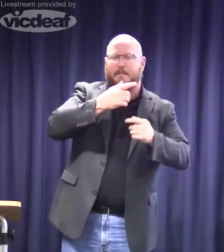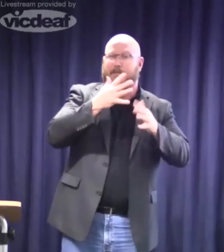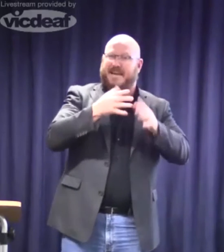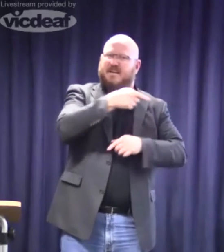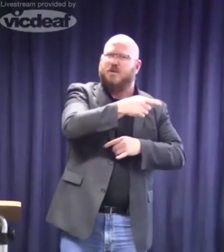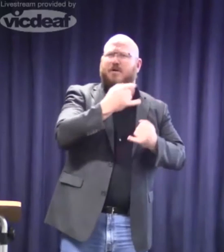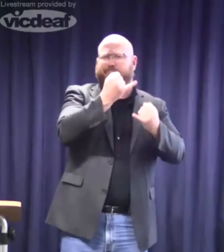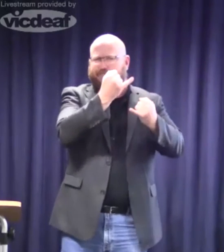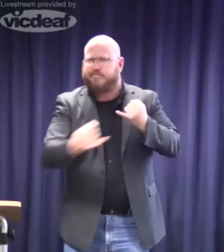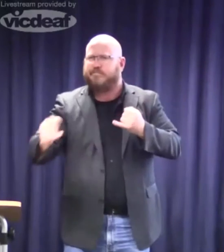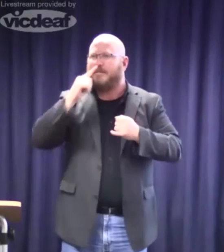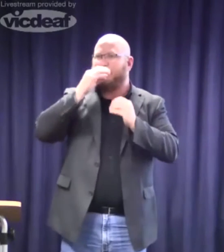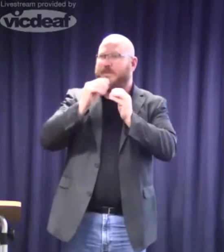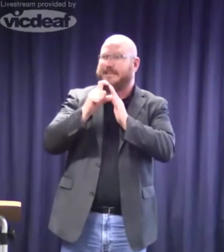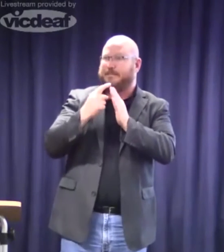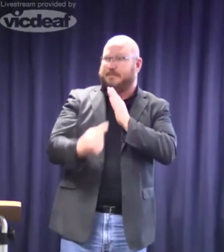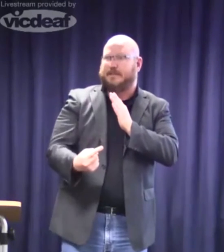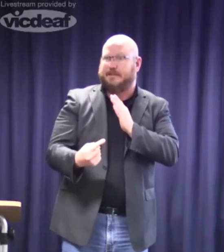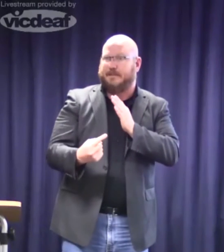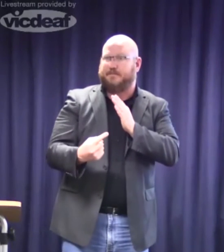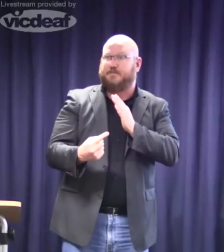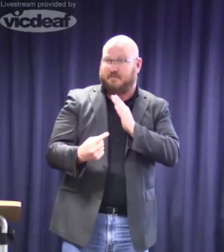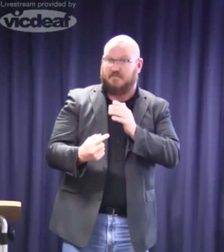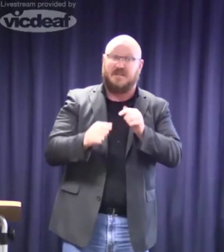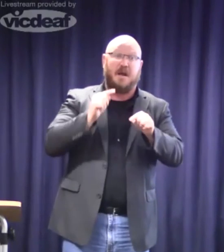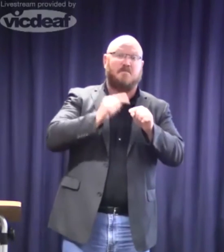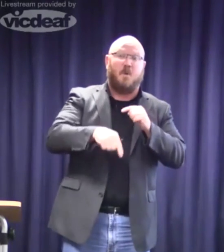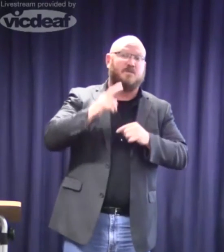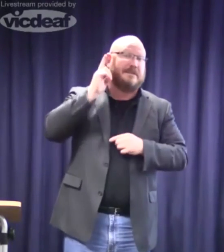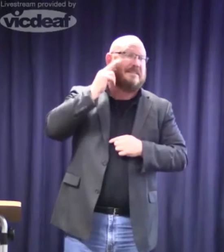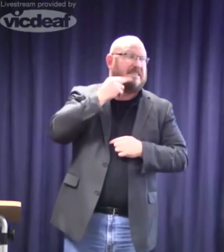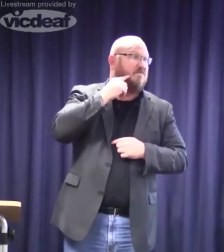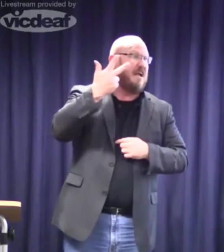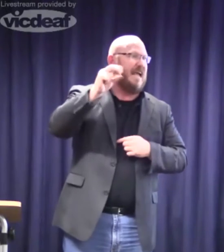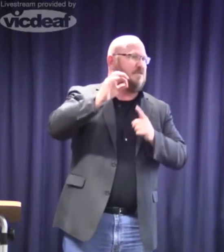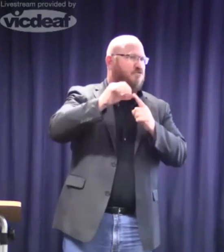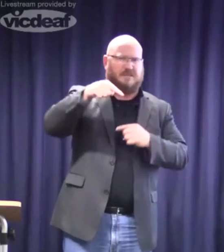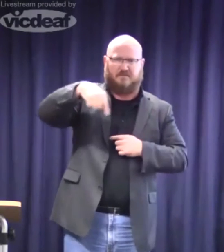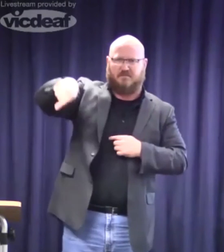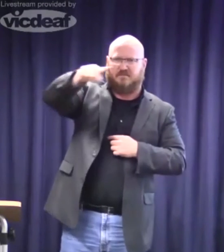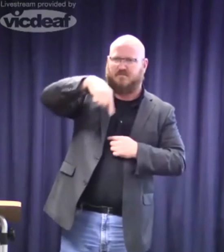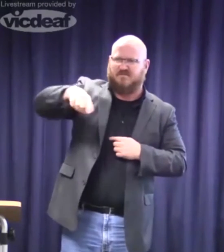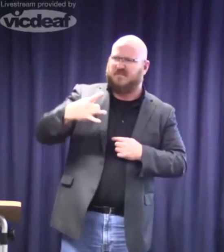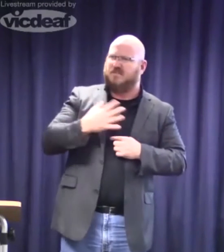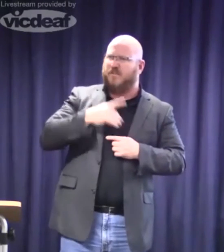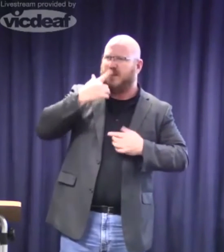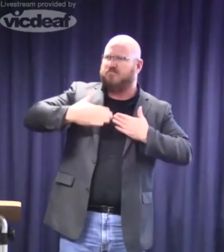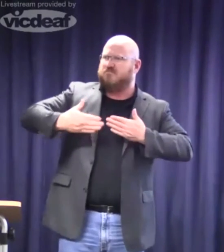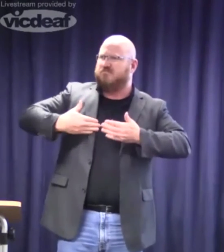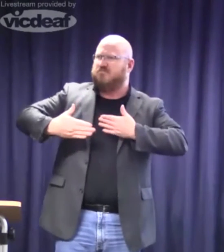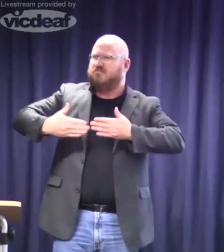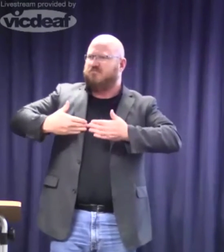and who have to rely on other agencies to manage their funds. Those are people with